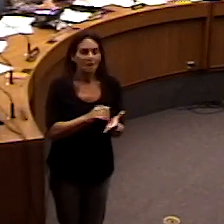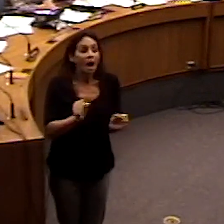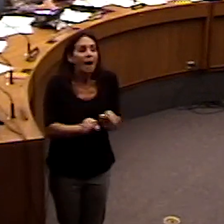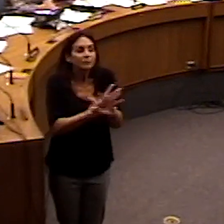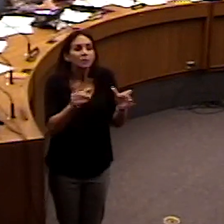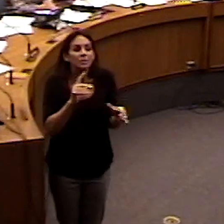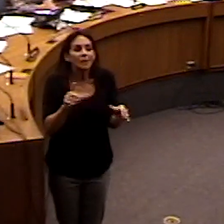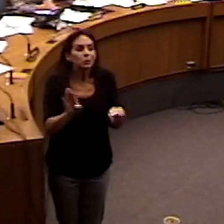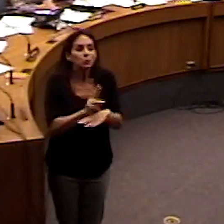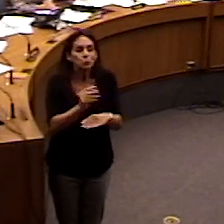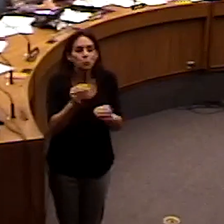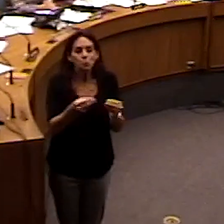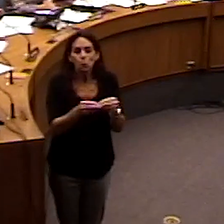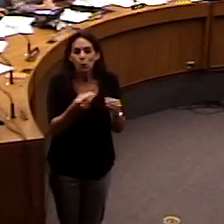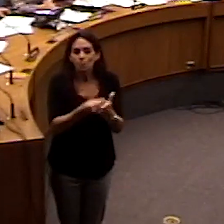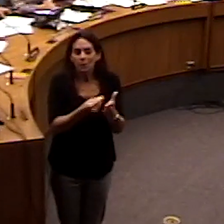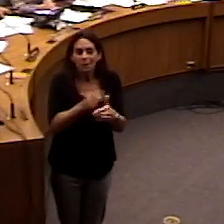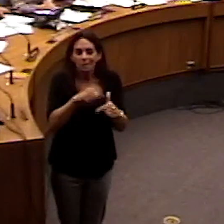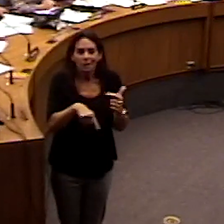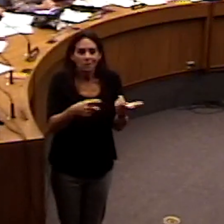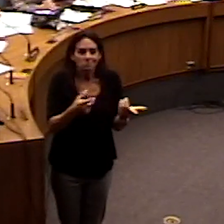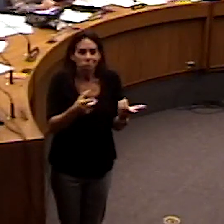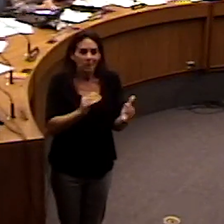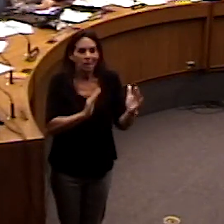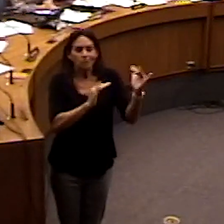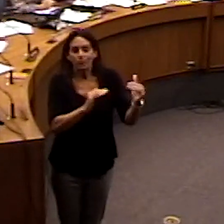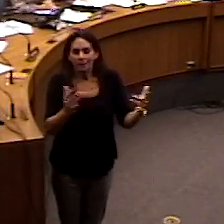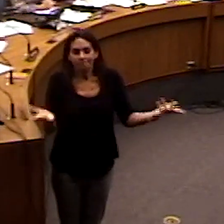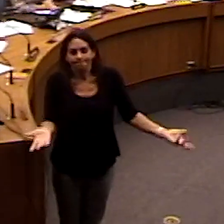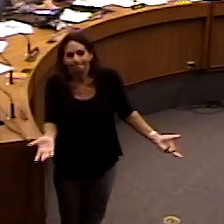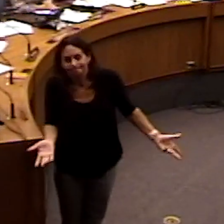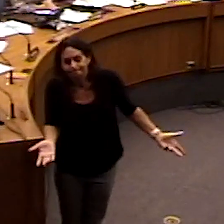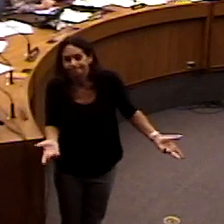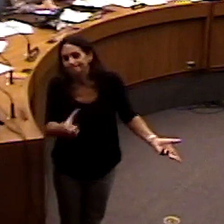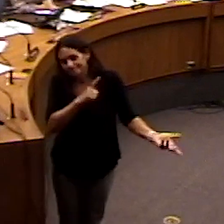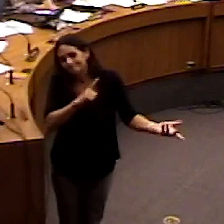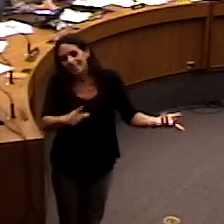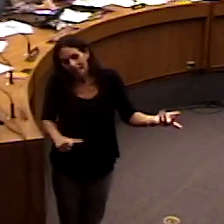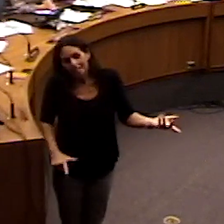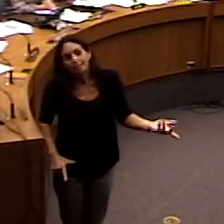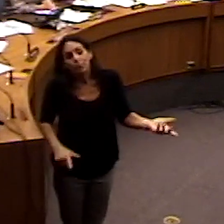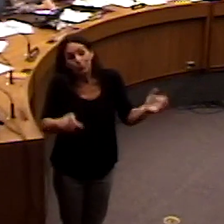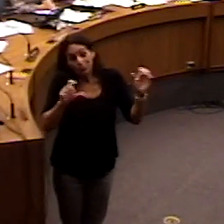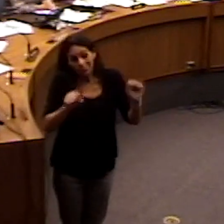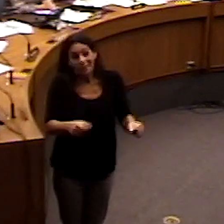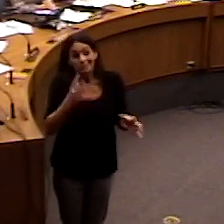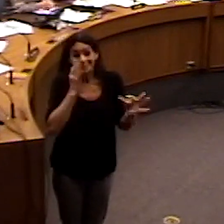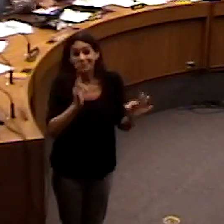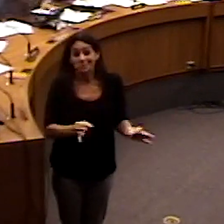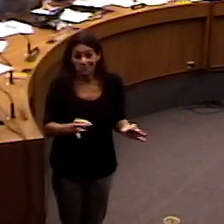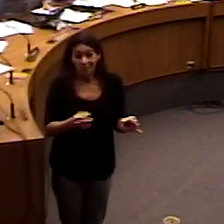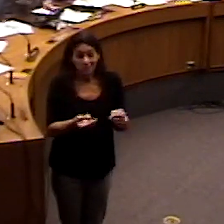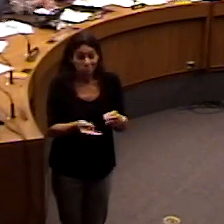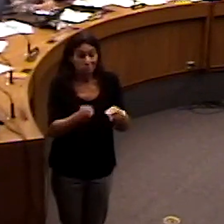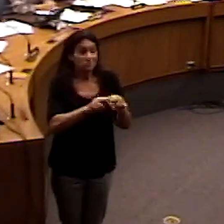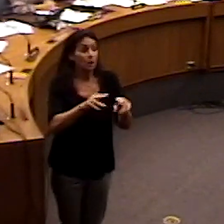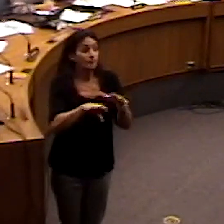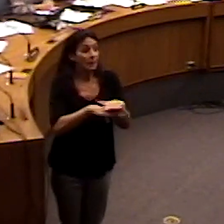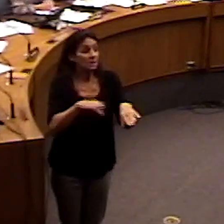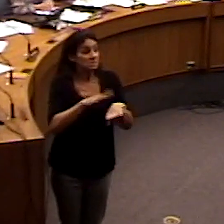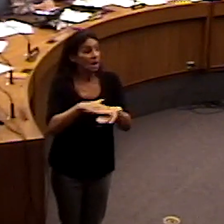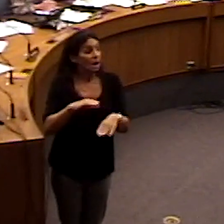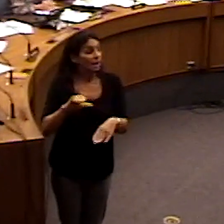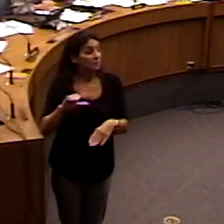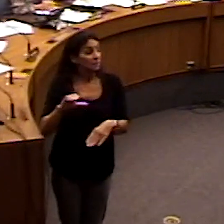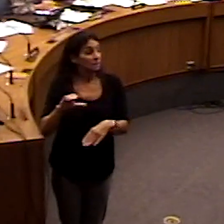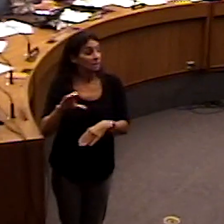spend more money than they needed to, that's a landlord determination to make. Ma'am, come on up.